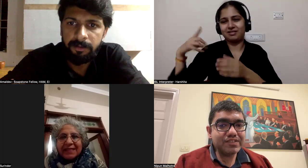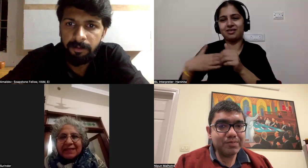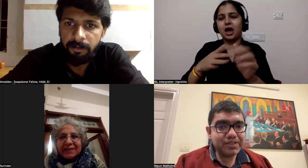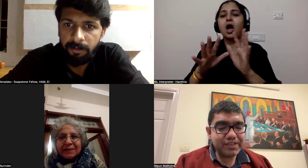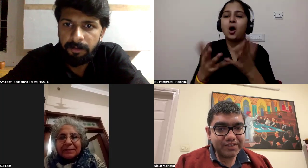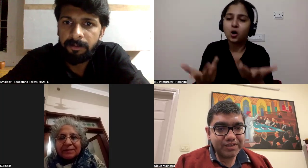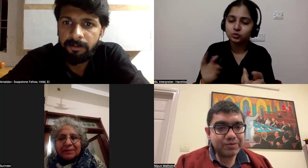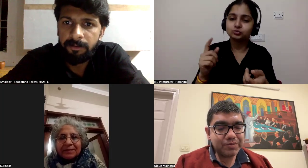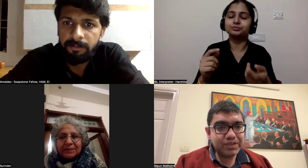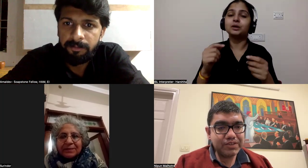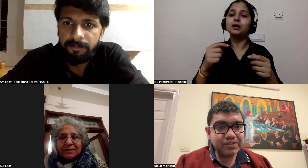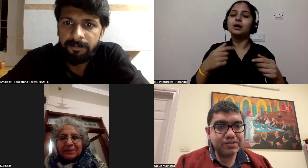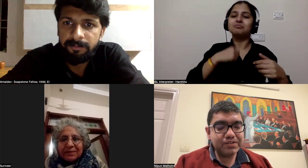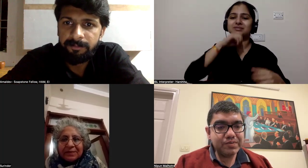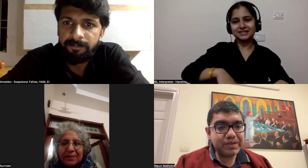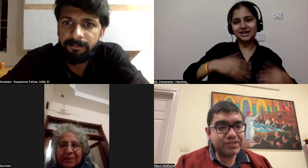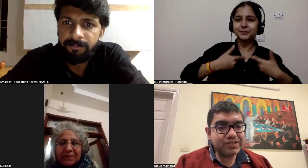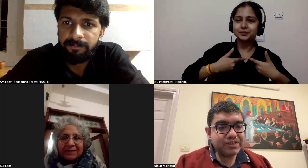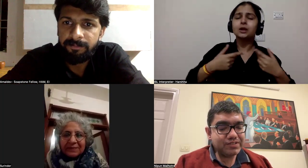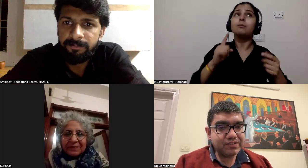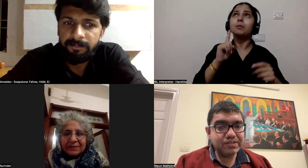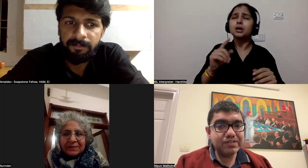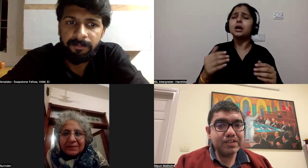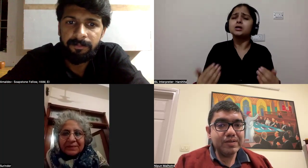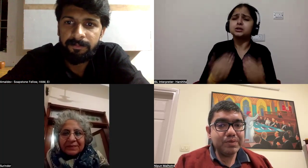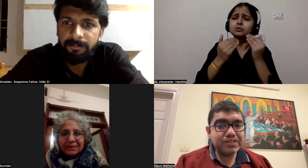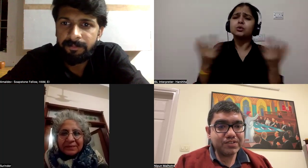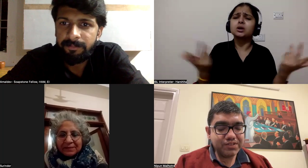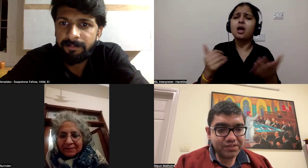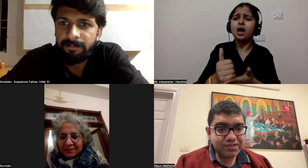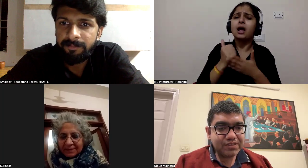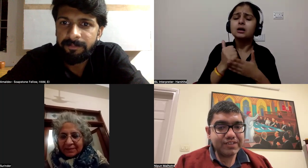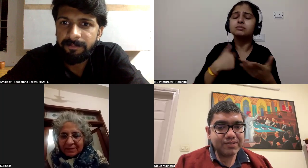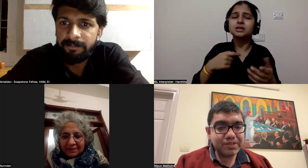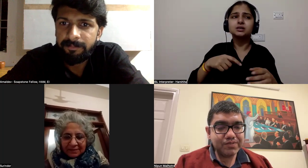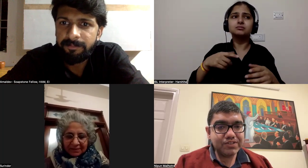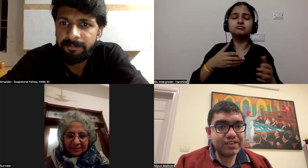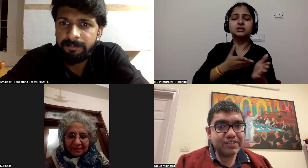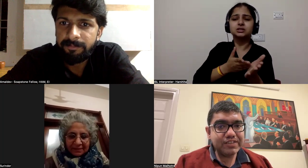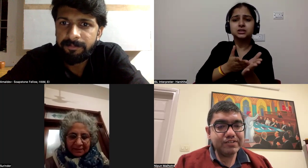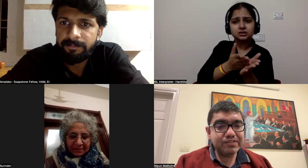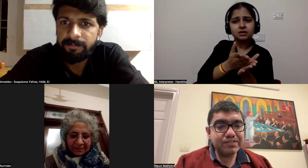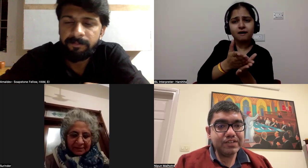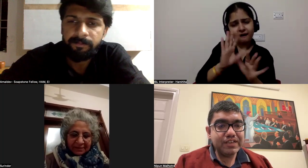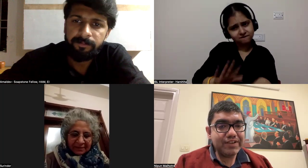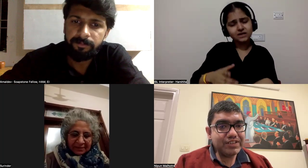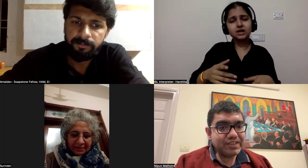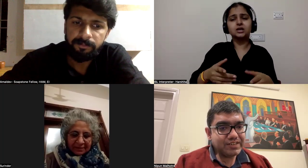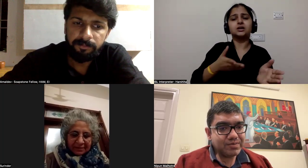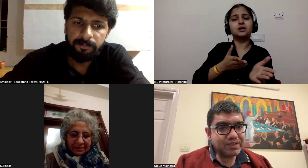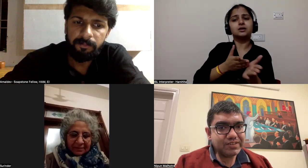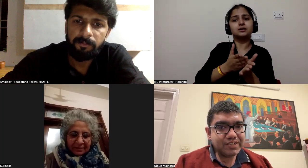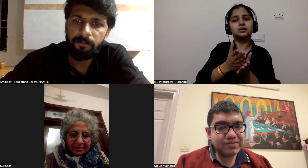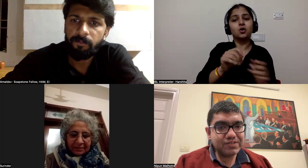I think something that has helped me in my journey is persistence. That is something which I think every